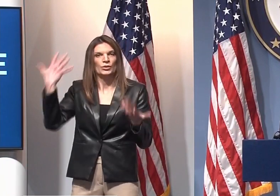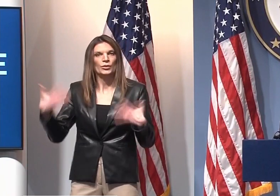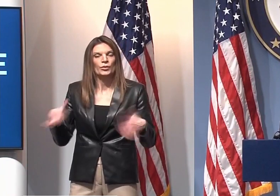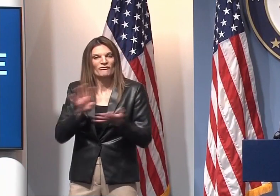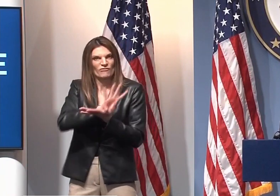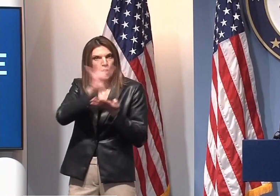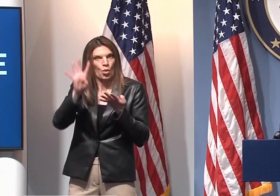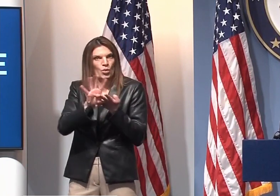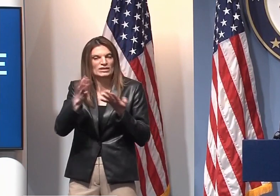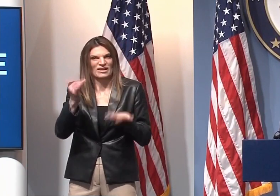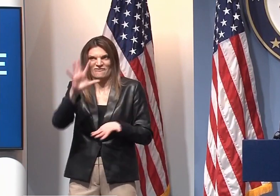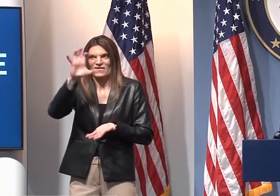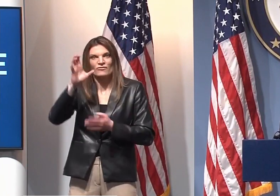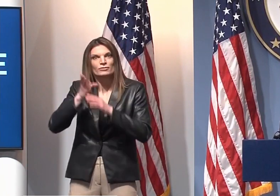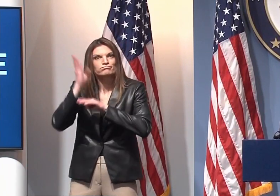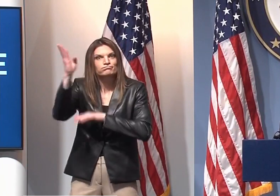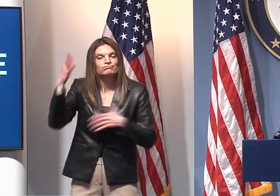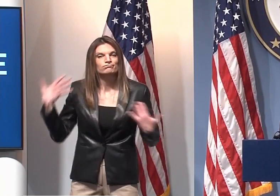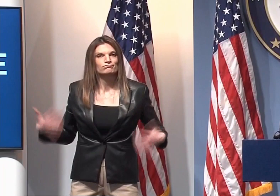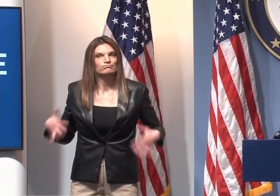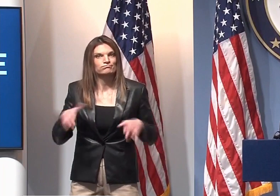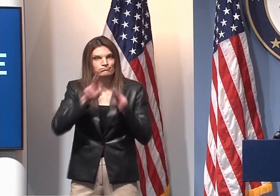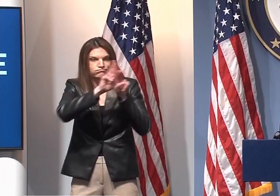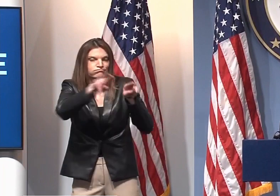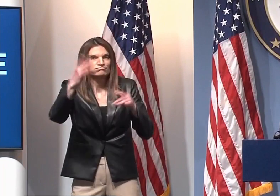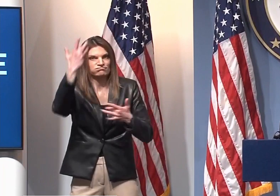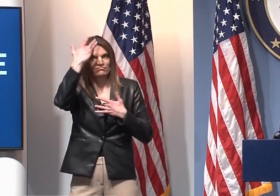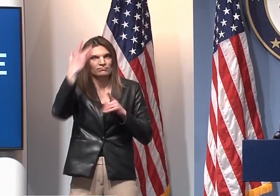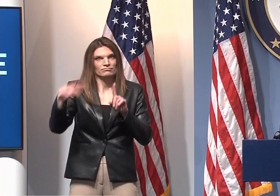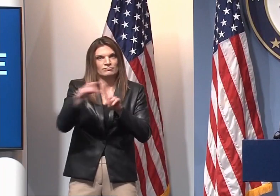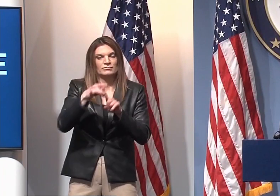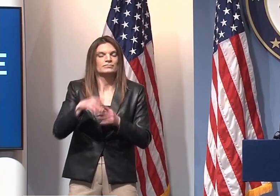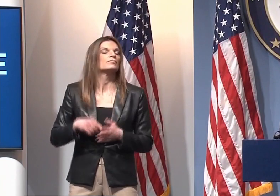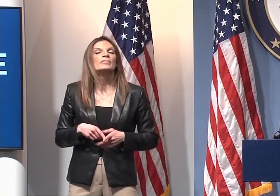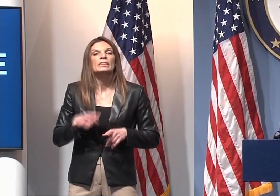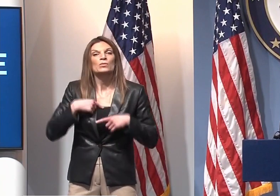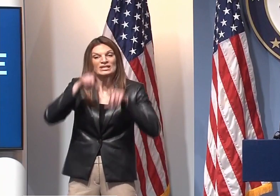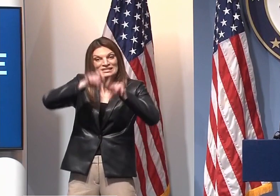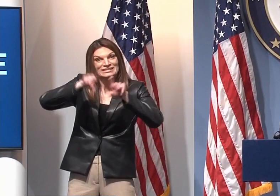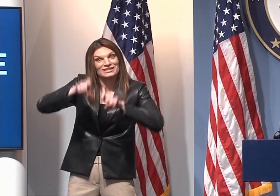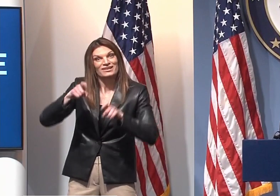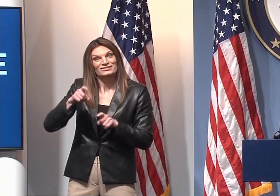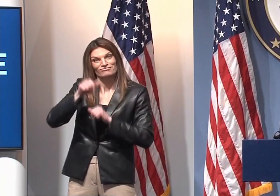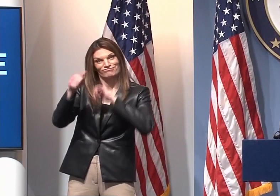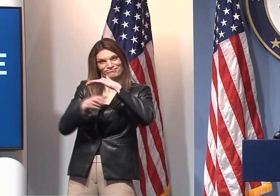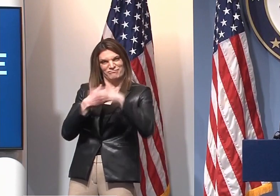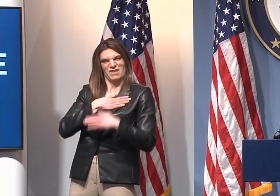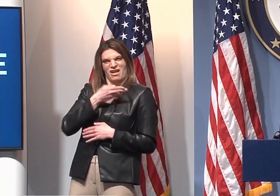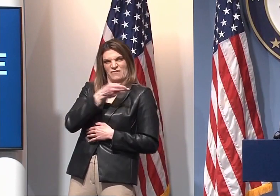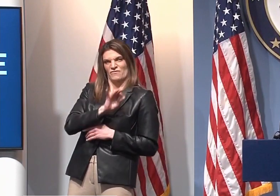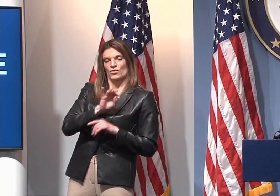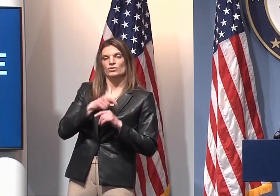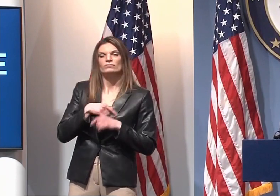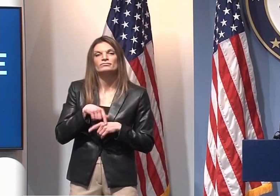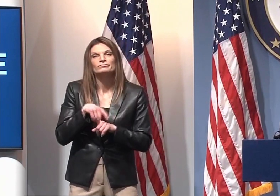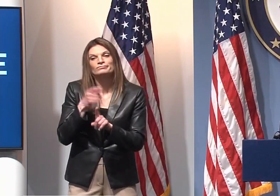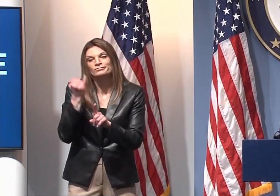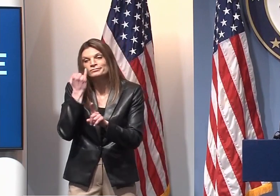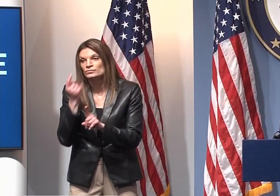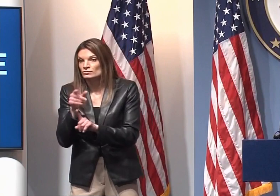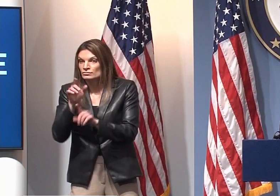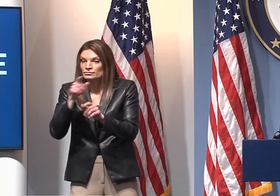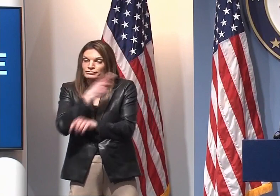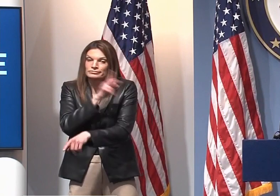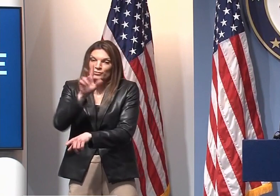4 weeks. Our test positivity rate has gone up from 1 in 25 patients